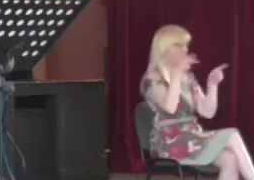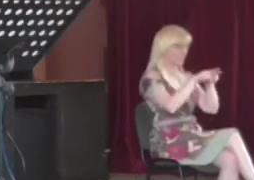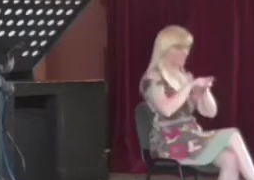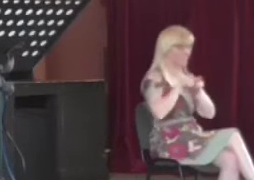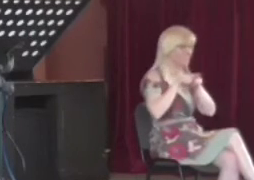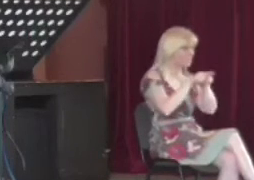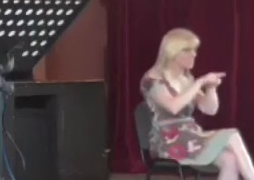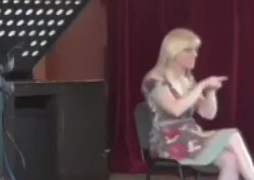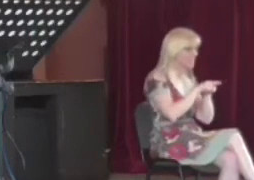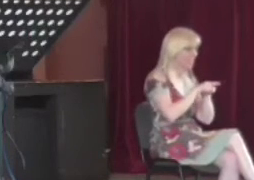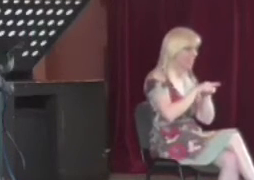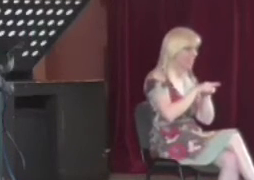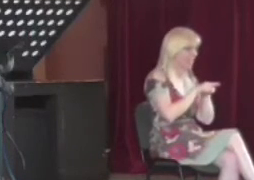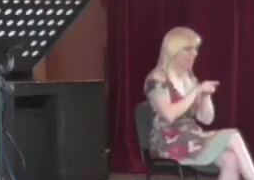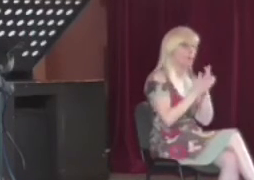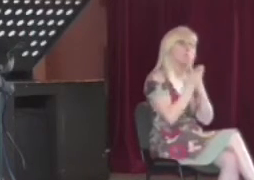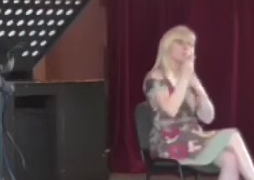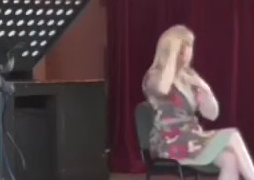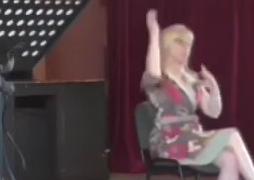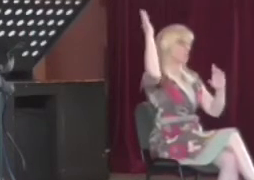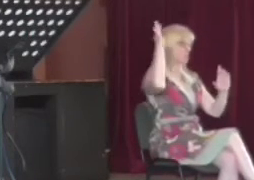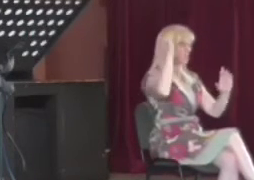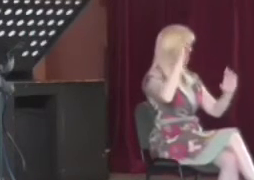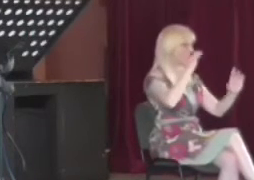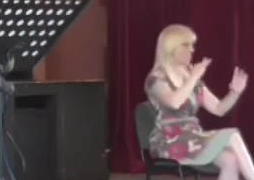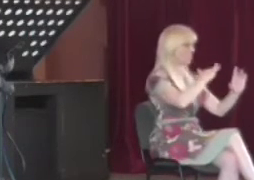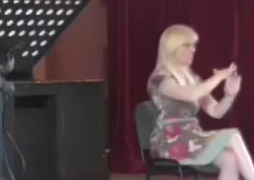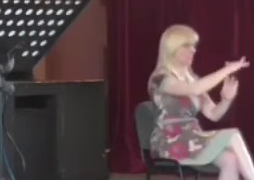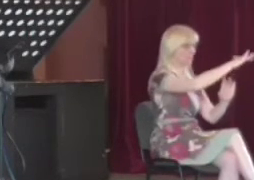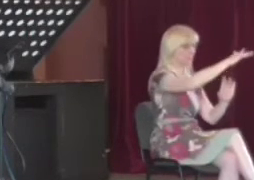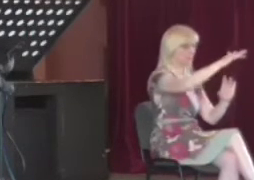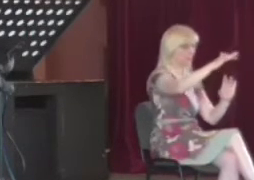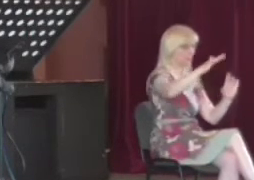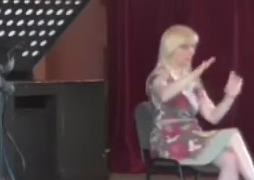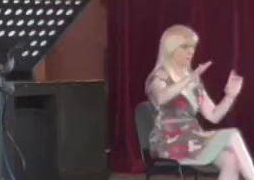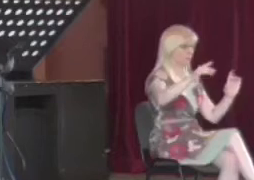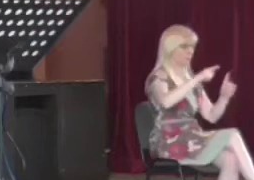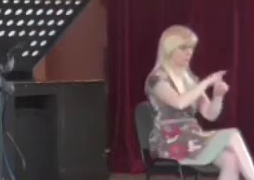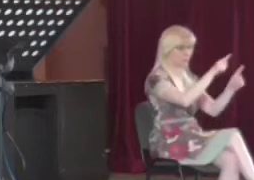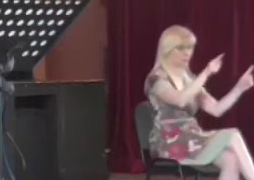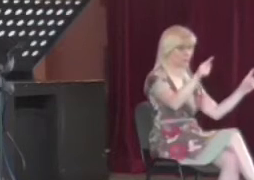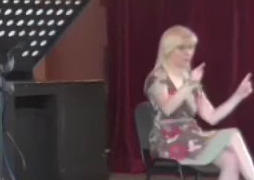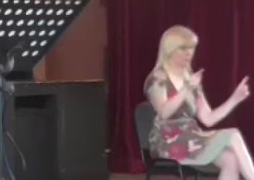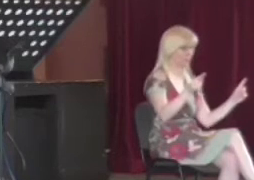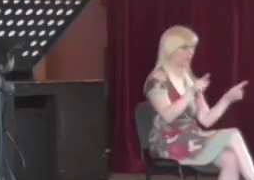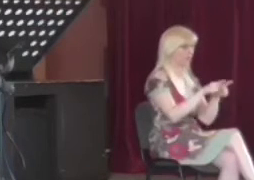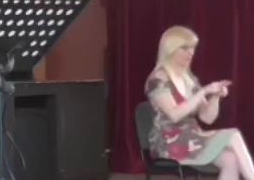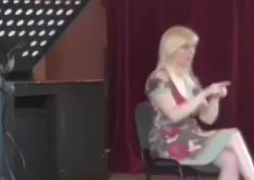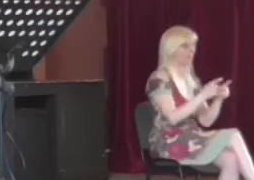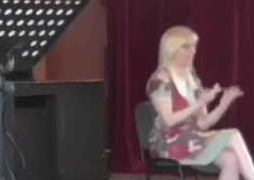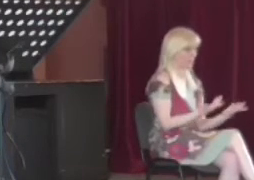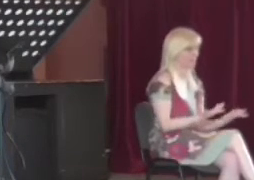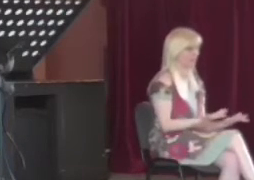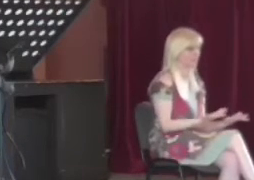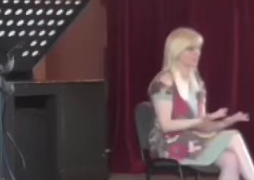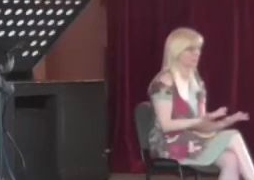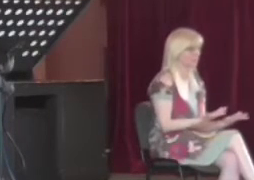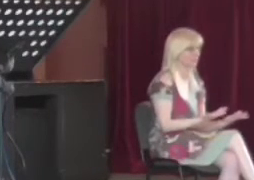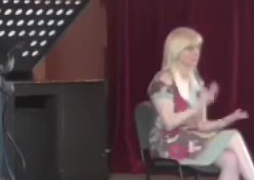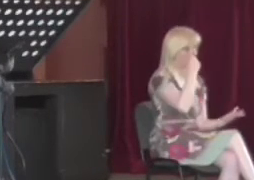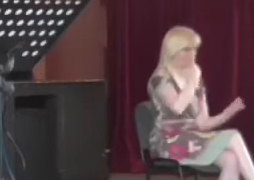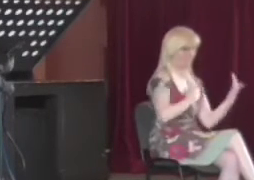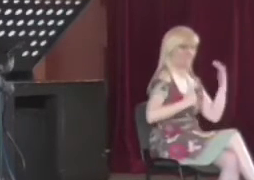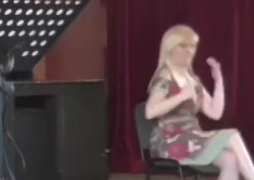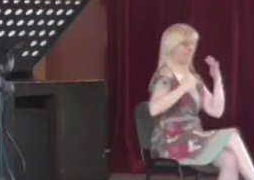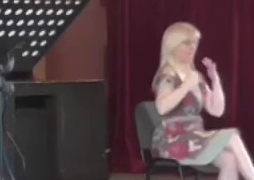the disciples were still a bit wary of him. Okay? So, like it said a little bit earlier in the verse, God said